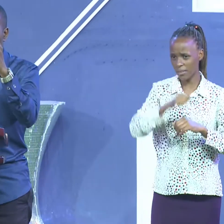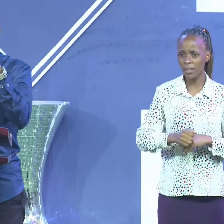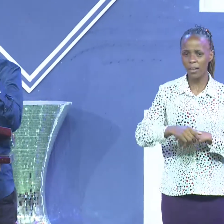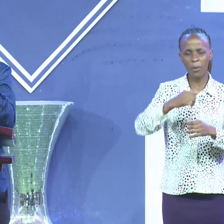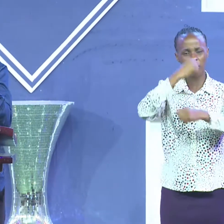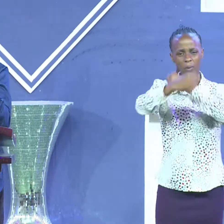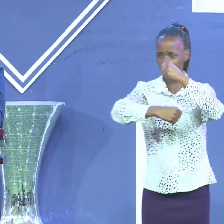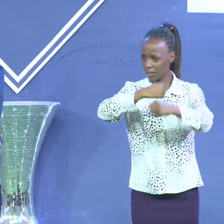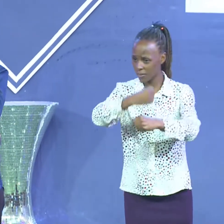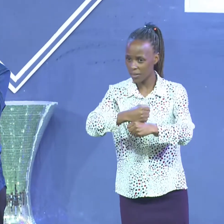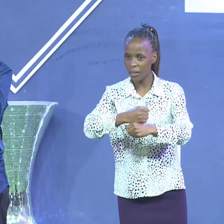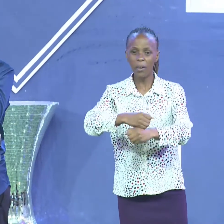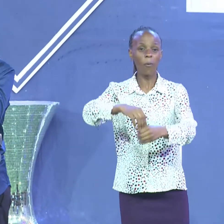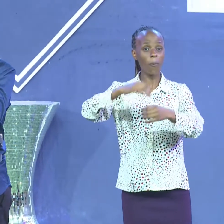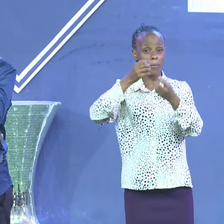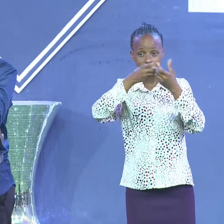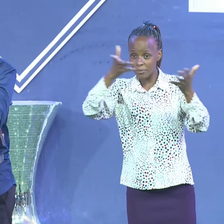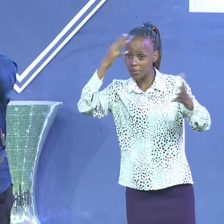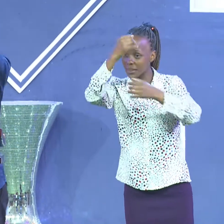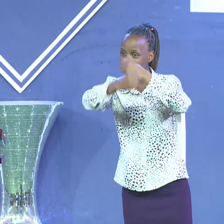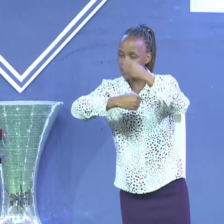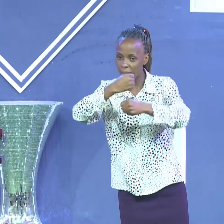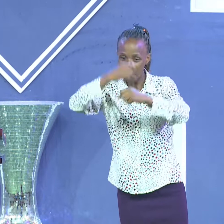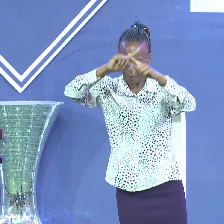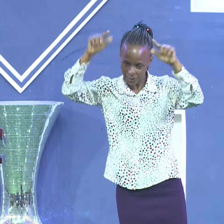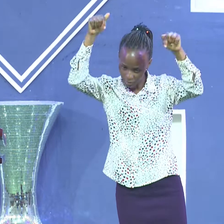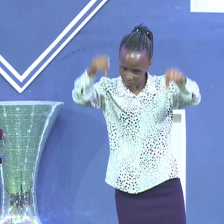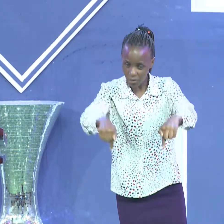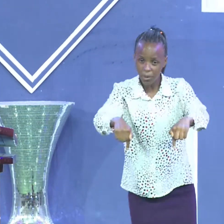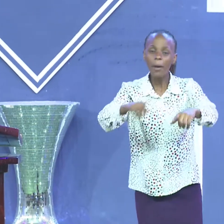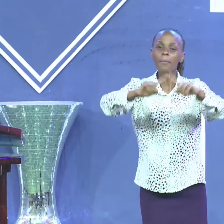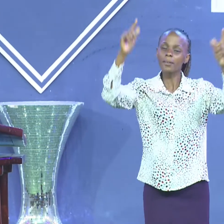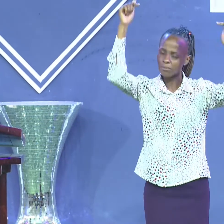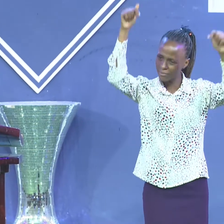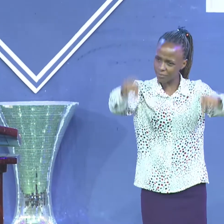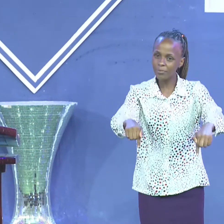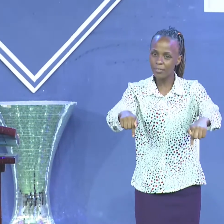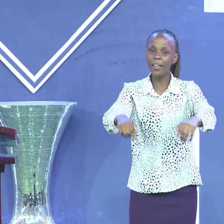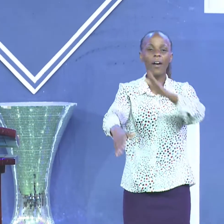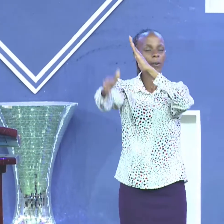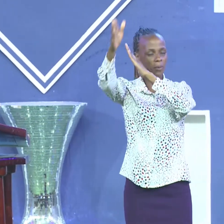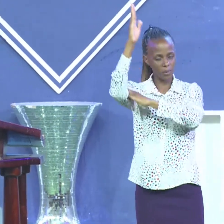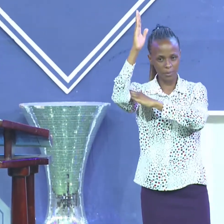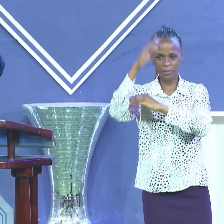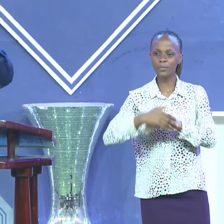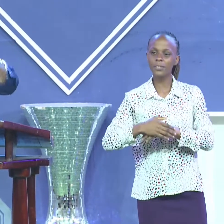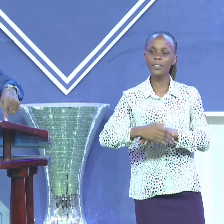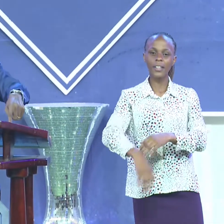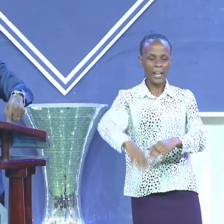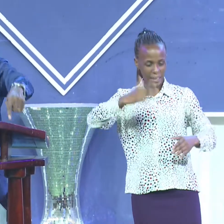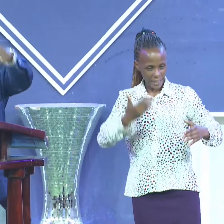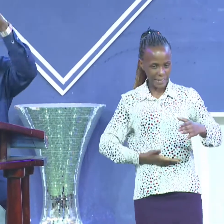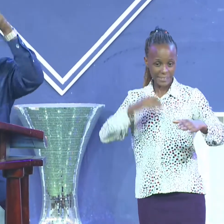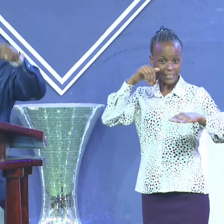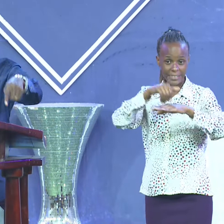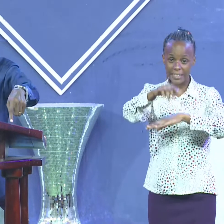month, or a year, or years. Lero, today, Lero, tonight, Katonda, God